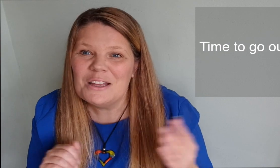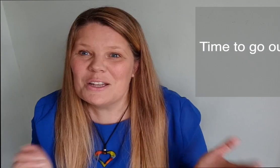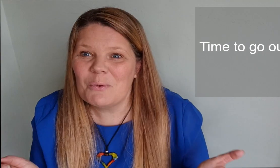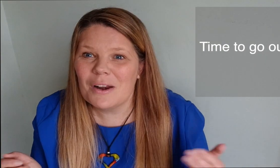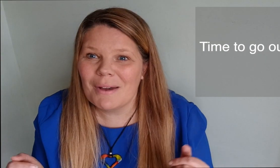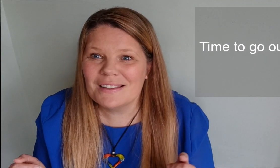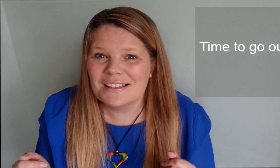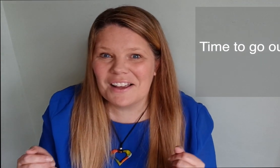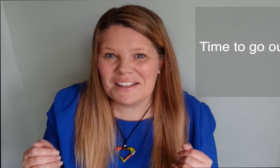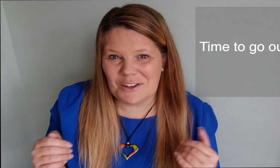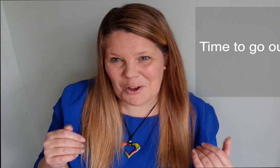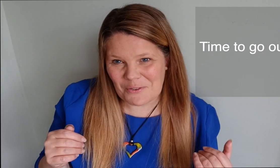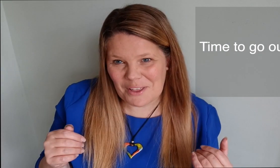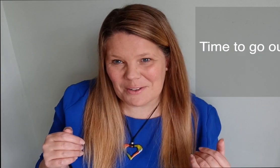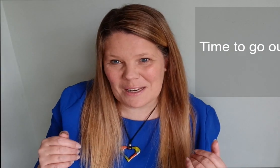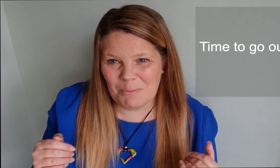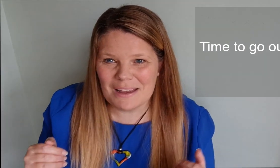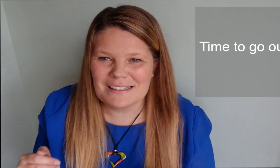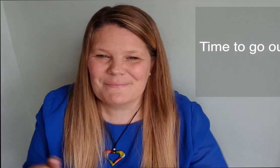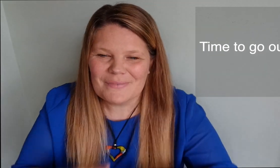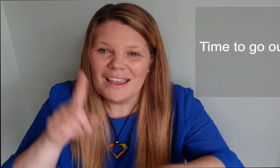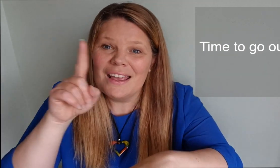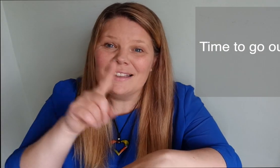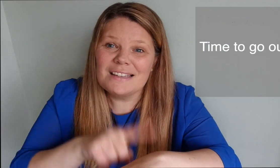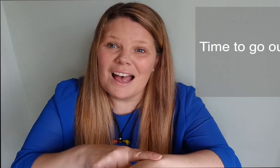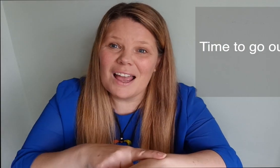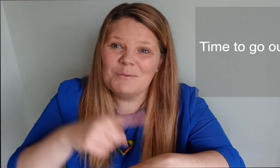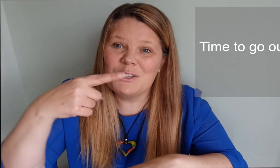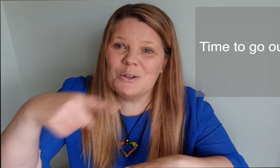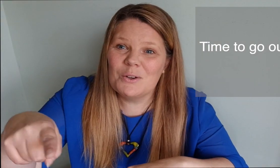Don't worry about the signs. I'll cover those in a bit. Time to go